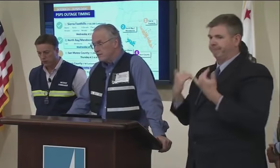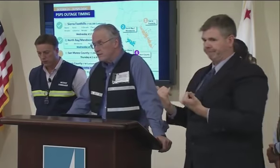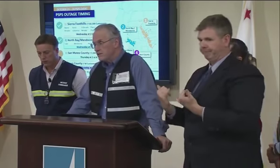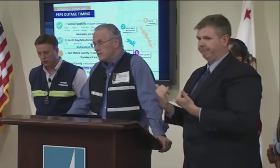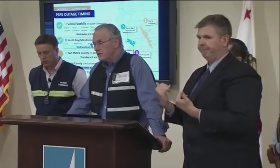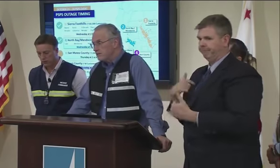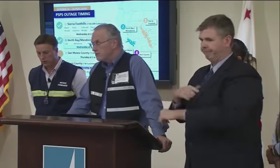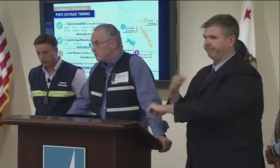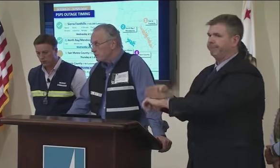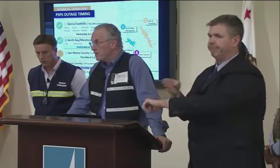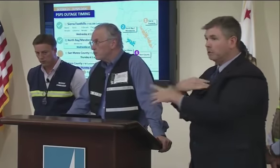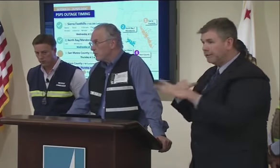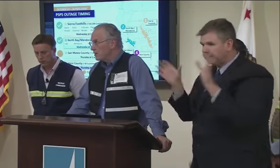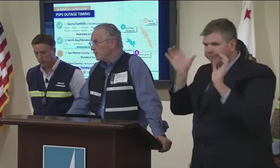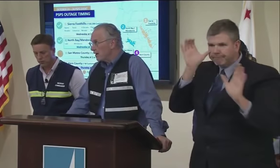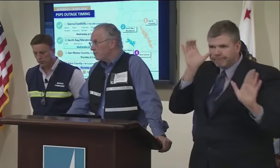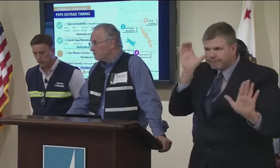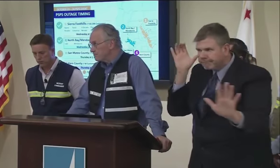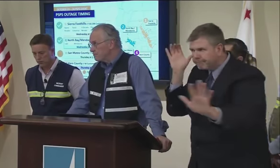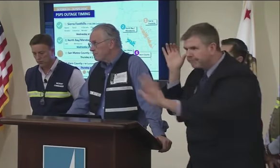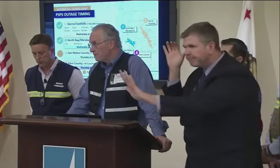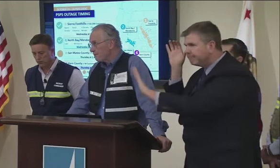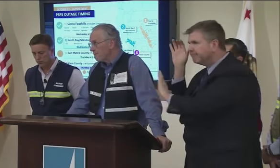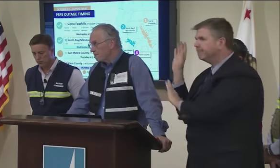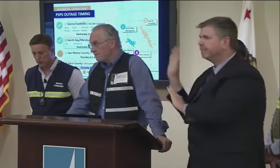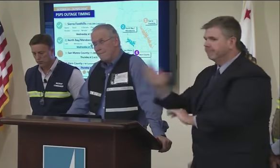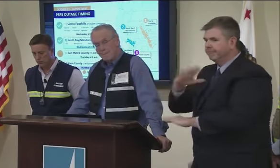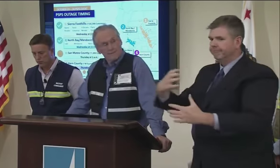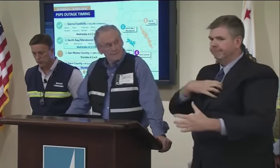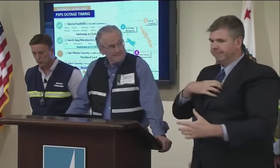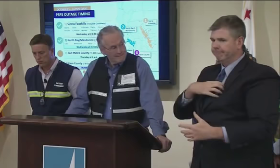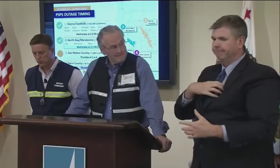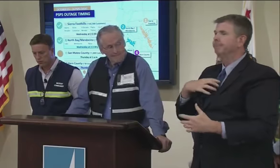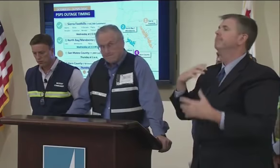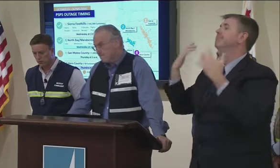And it's working well now.